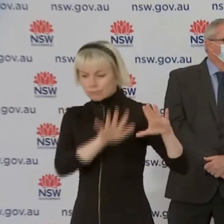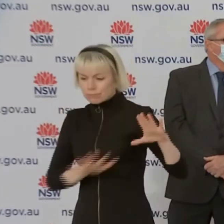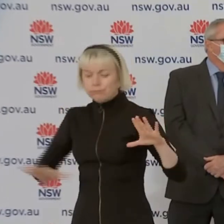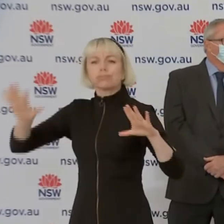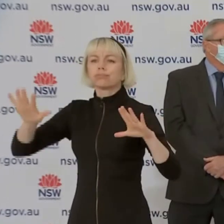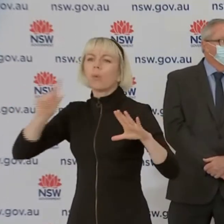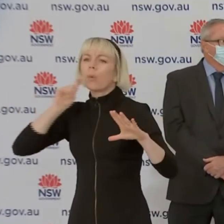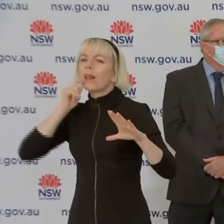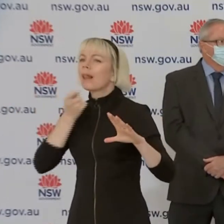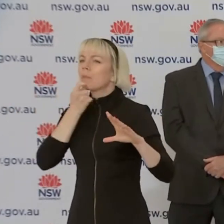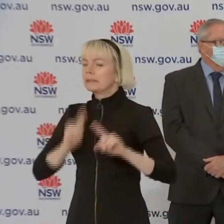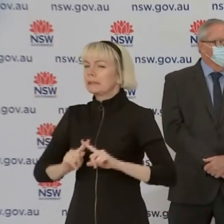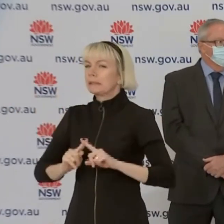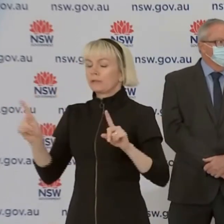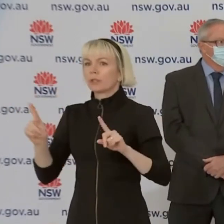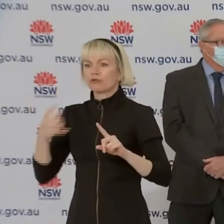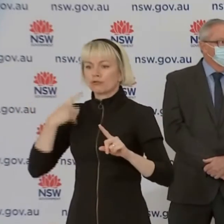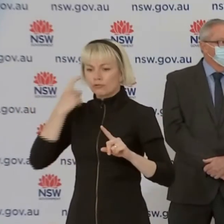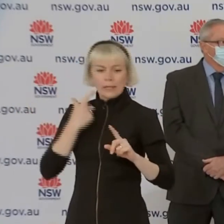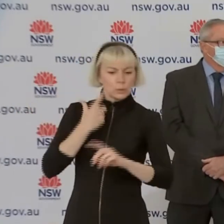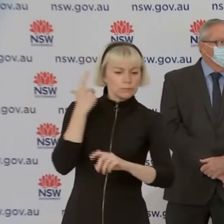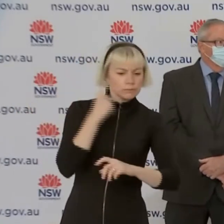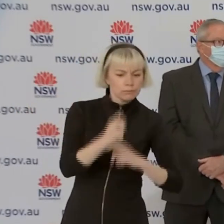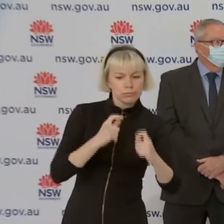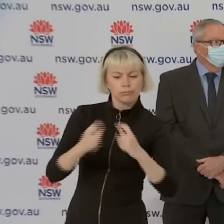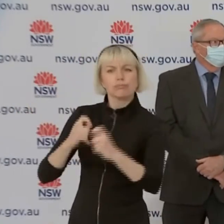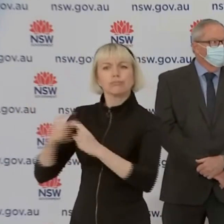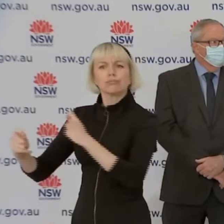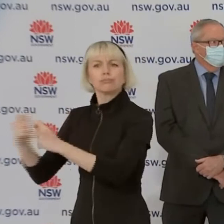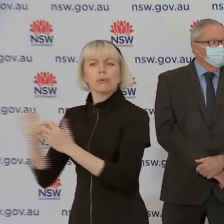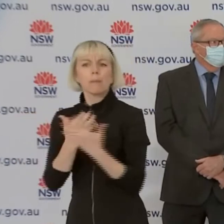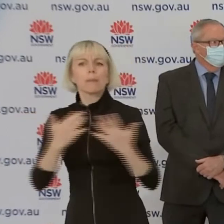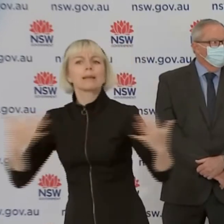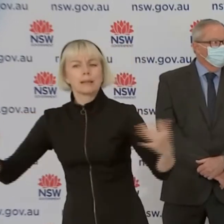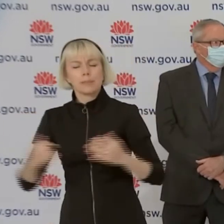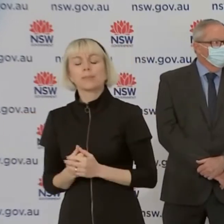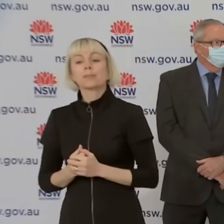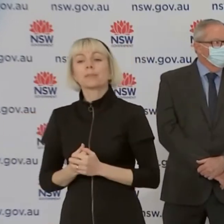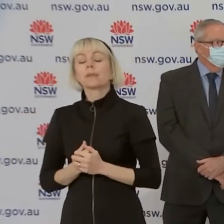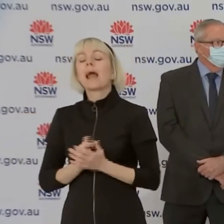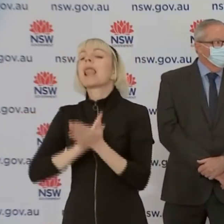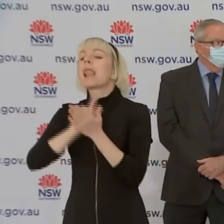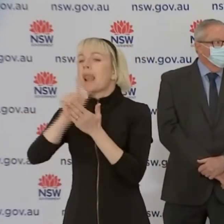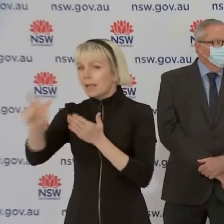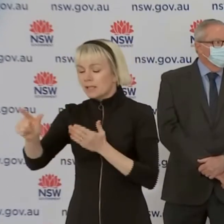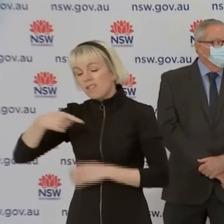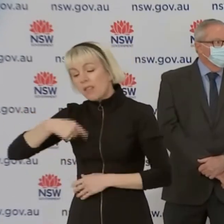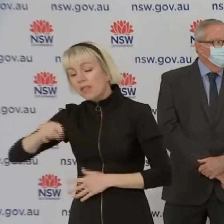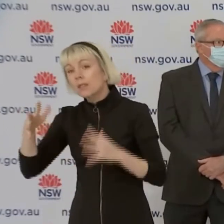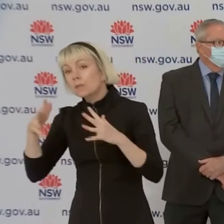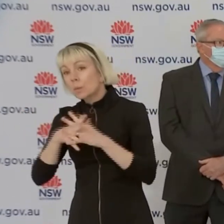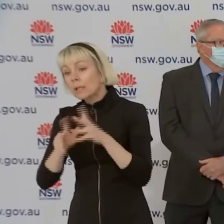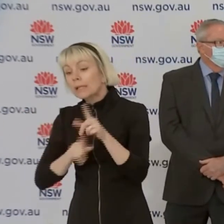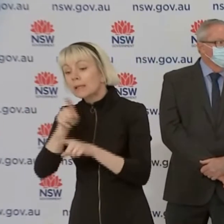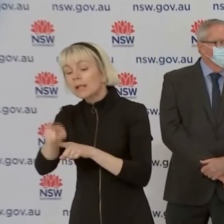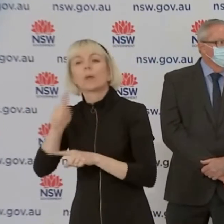take effect. So we will provide confirmation of our plans for Year 12 moving forward later this week or early next week,